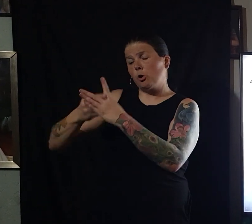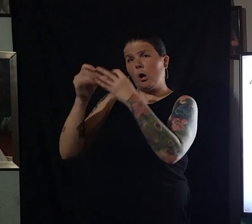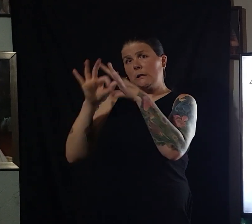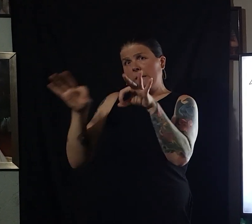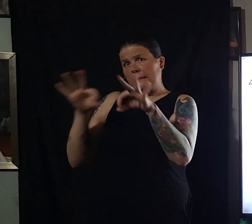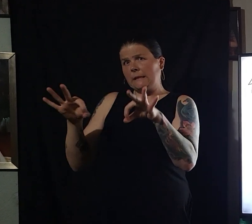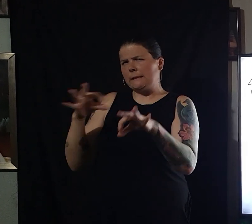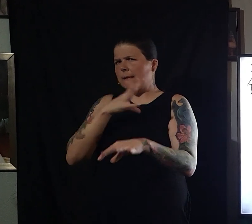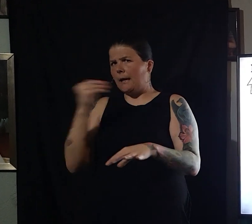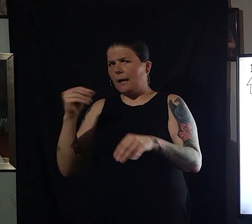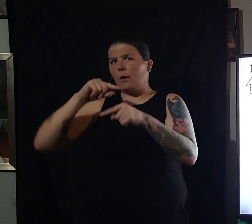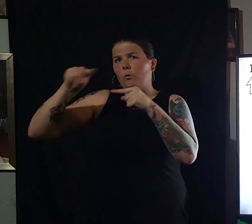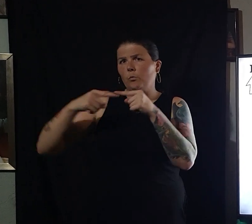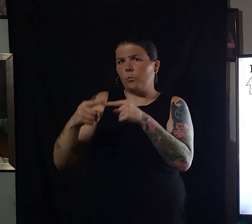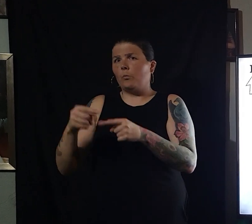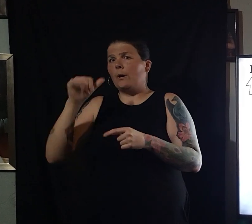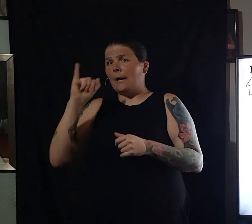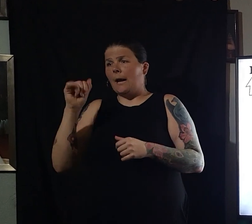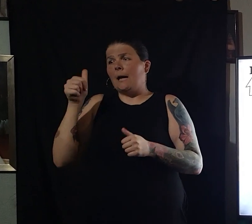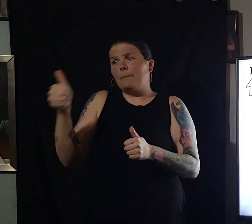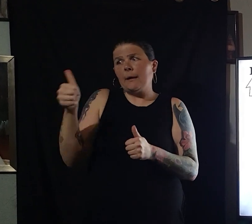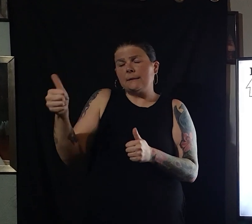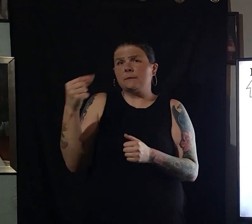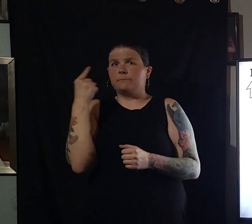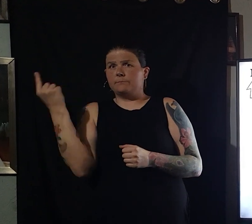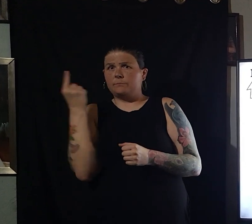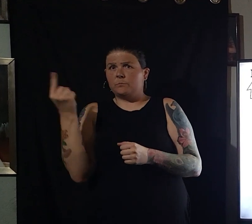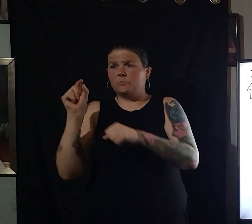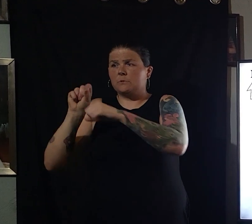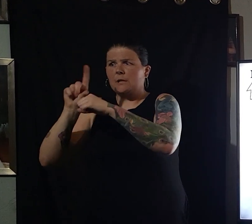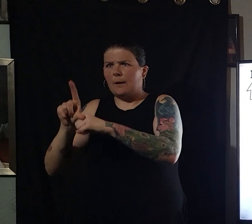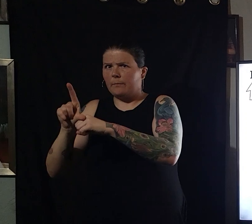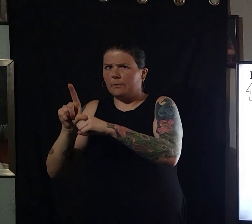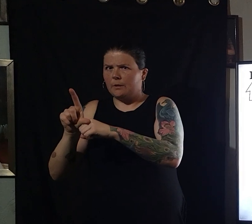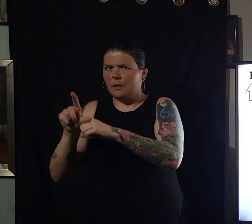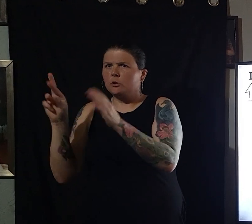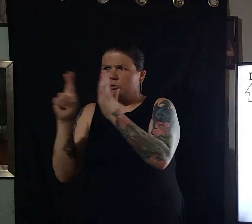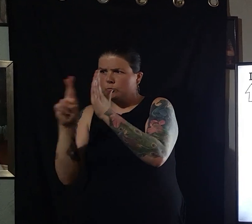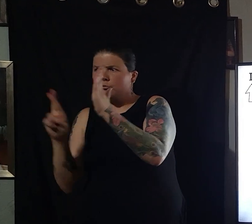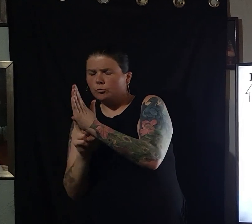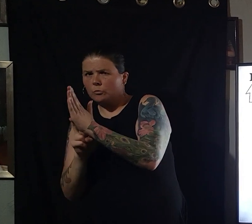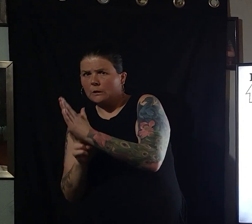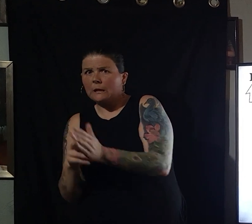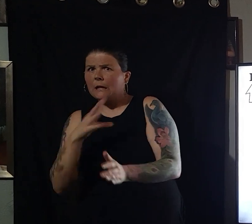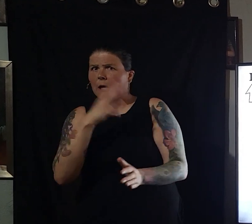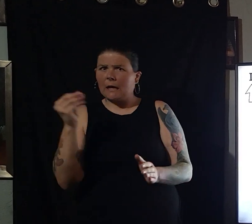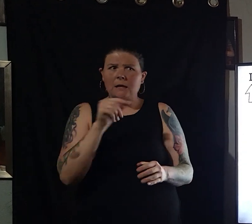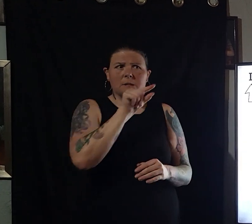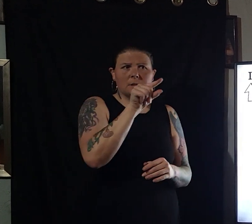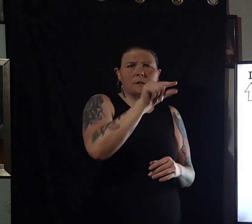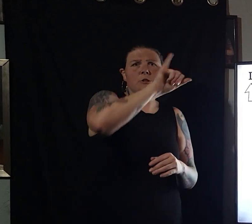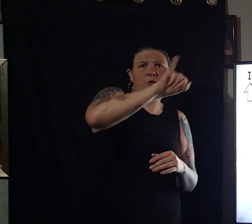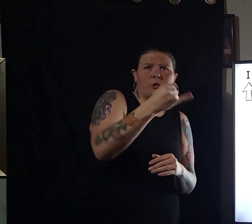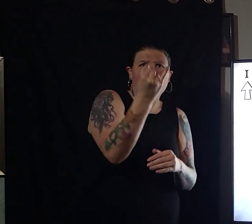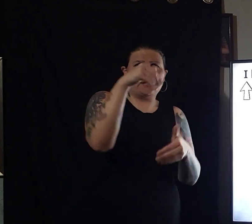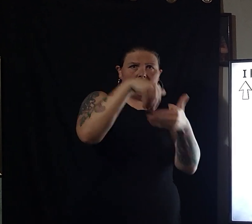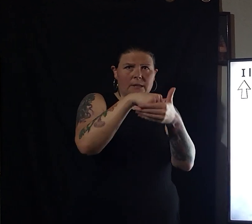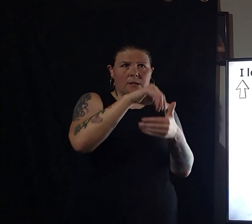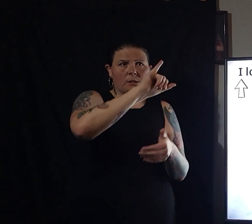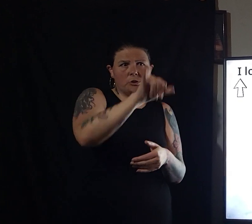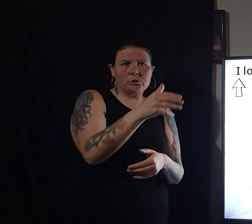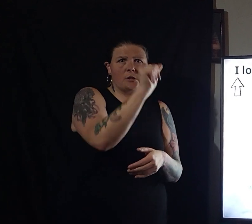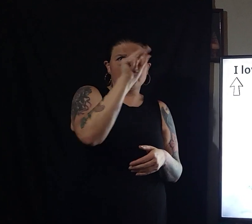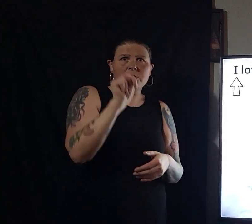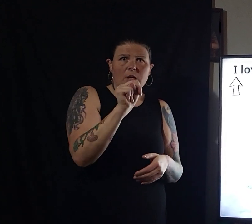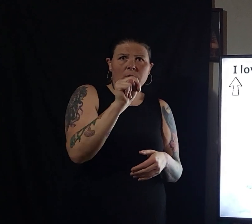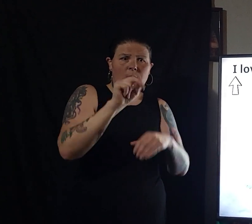when an I is by itself, it's always capitalized anyway. And the J for January